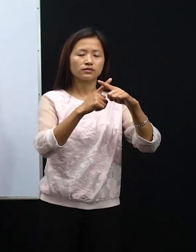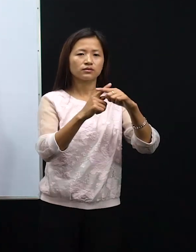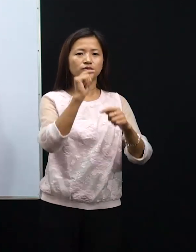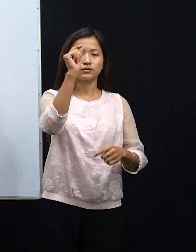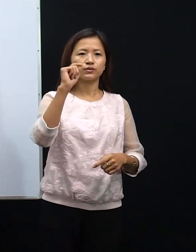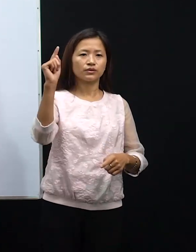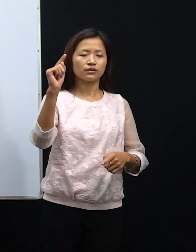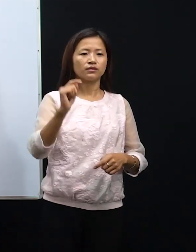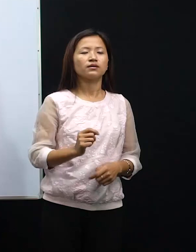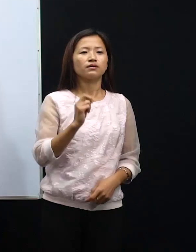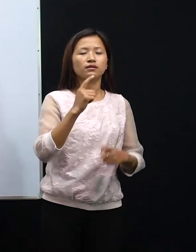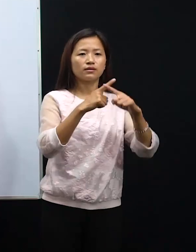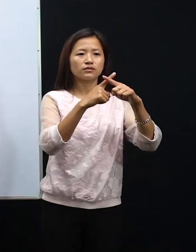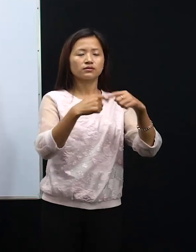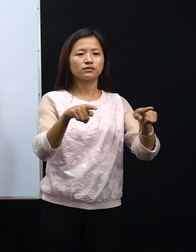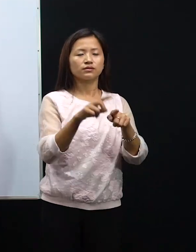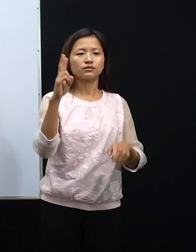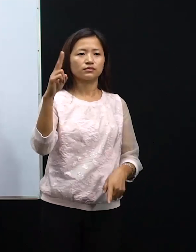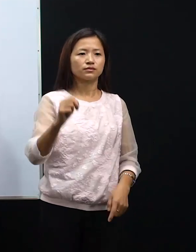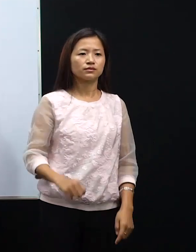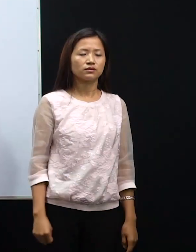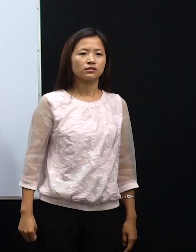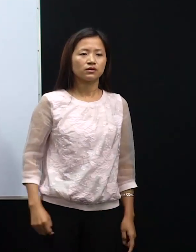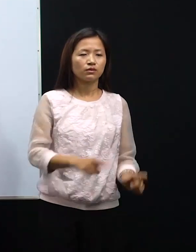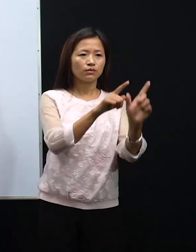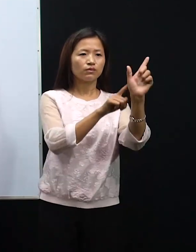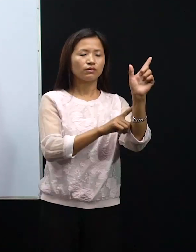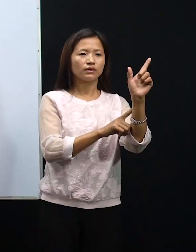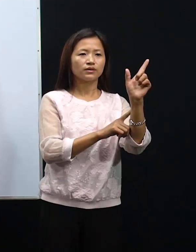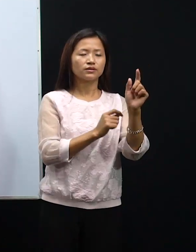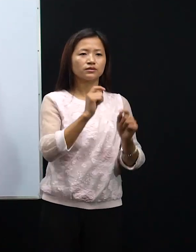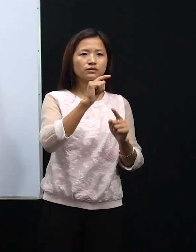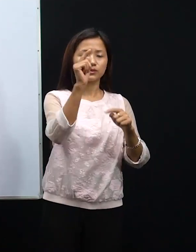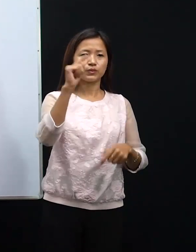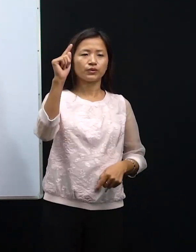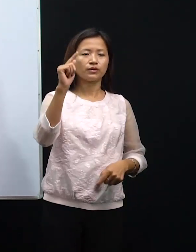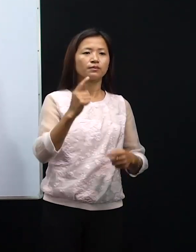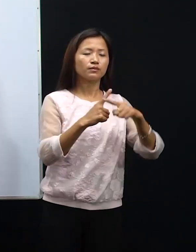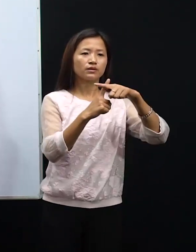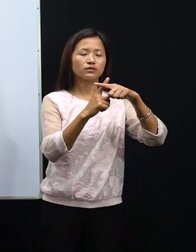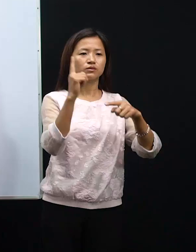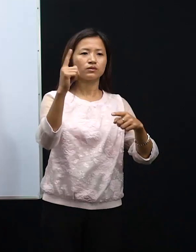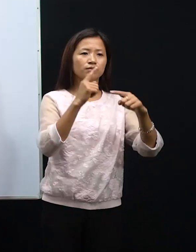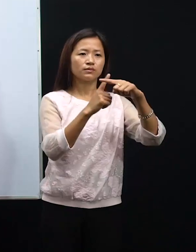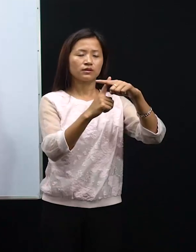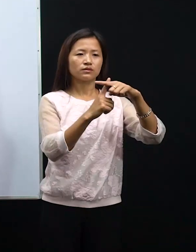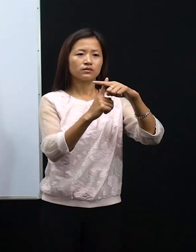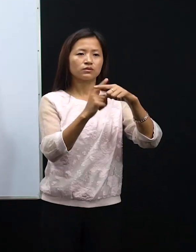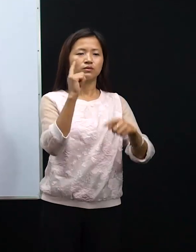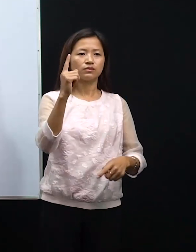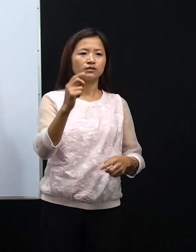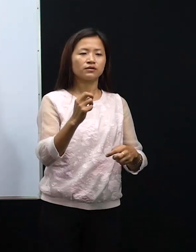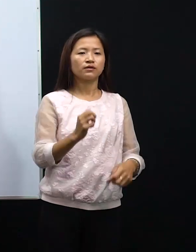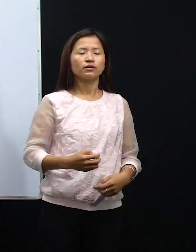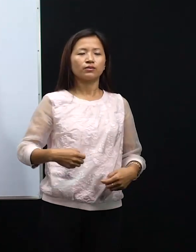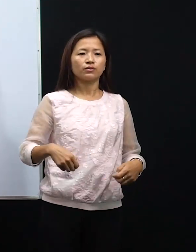2. Similarly, you can take any example, y square plus y plus 1, or we can also take